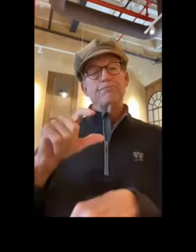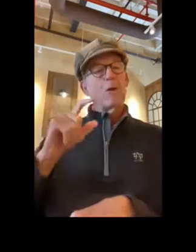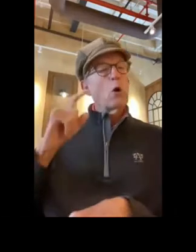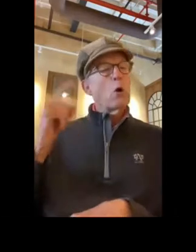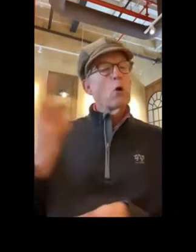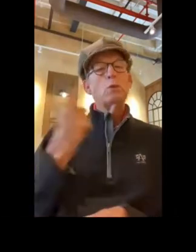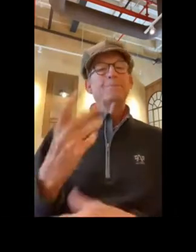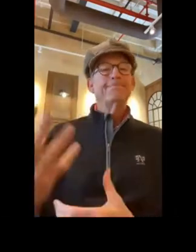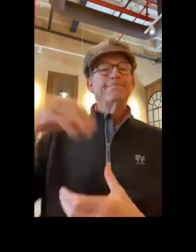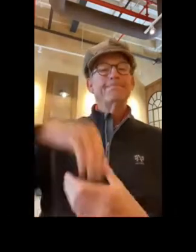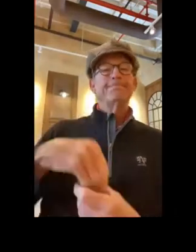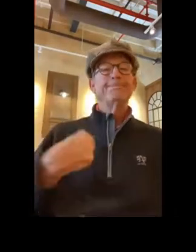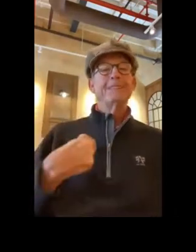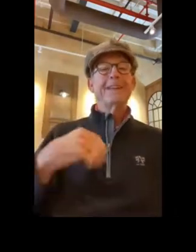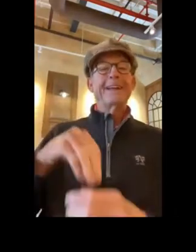Lynch,